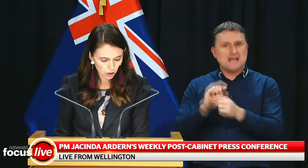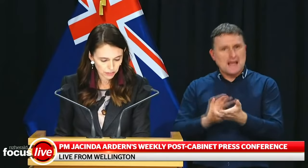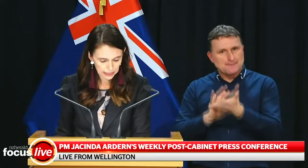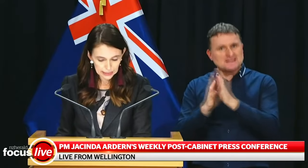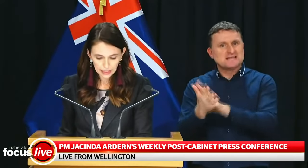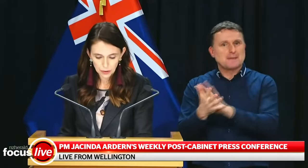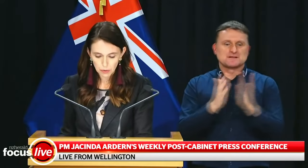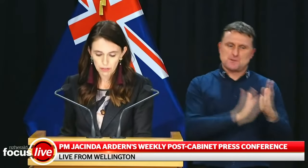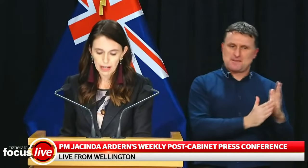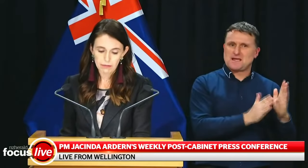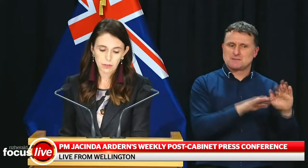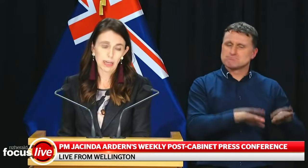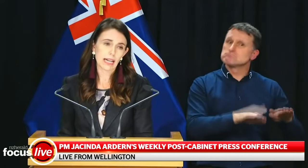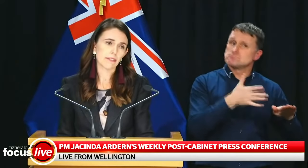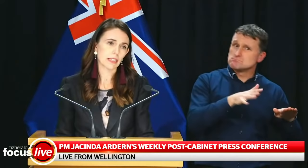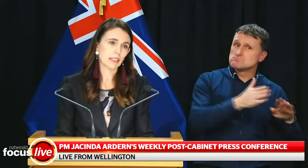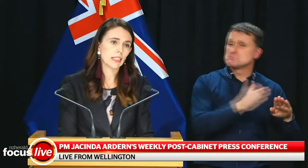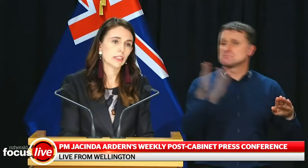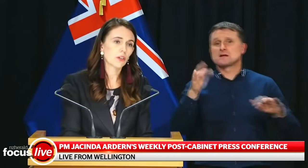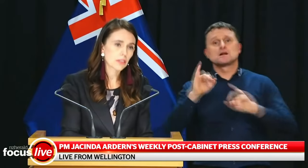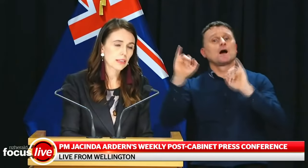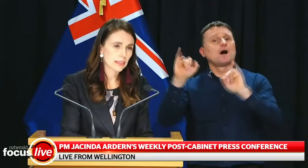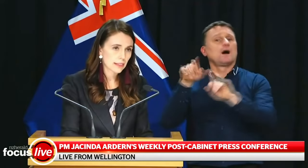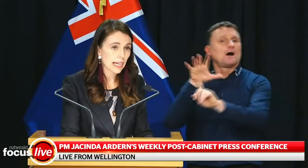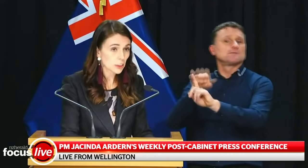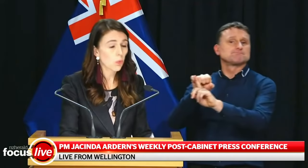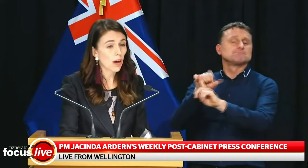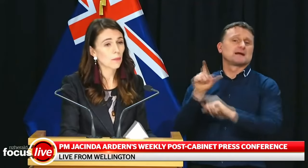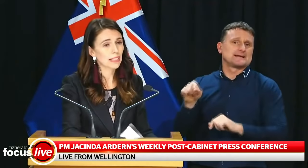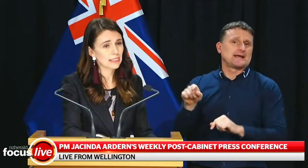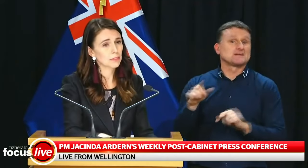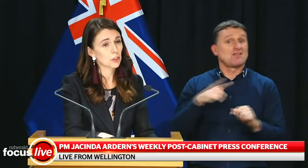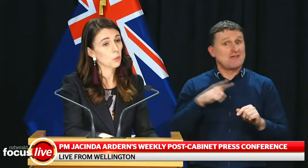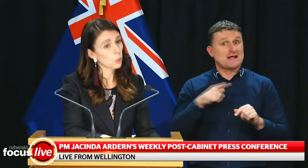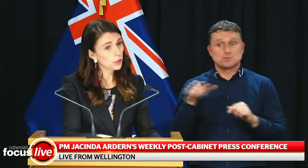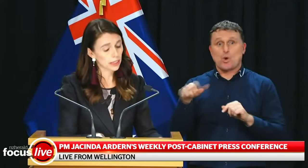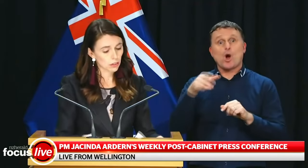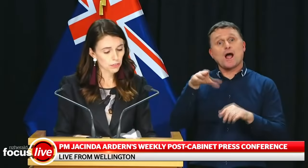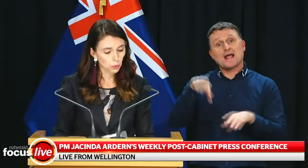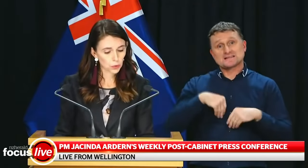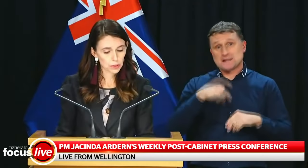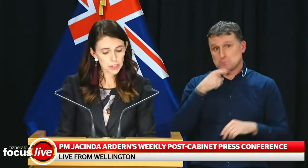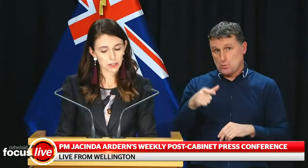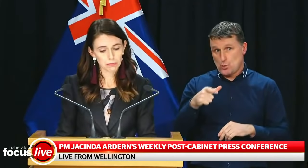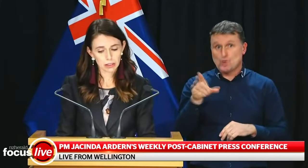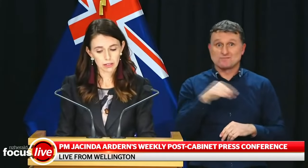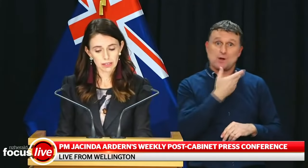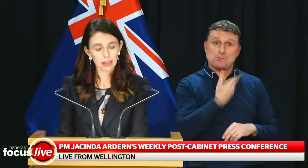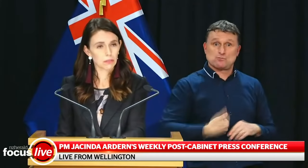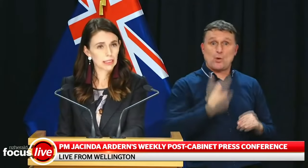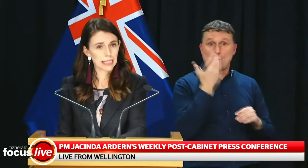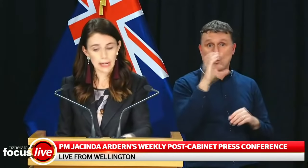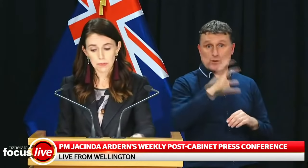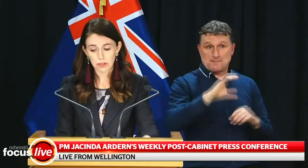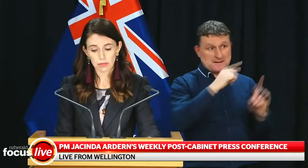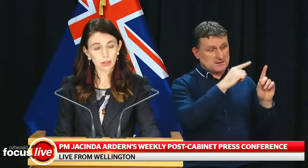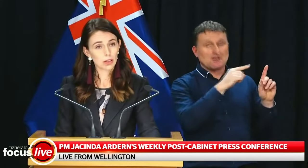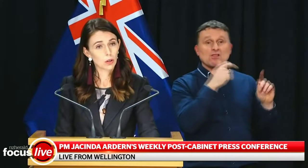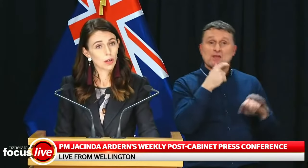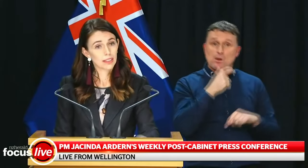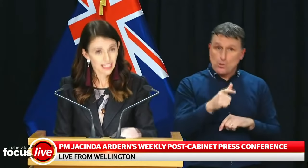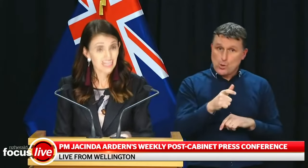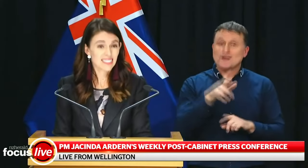end of the continuum of harmful behaviour. So that's why we accepted the wording of the Royal Commission, because it really